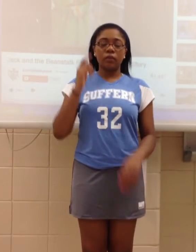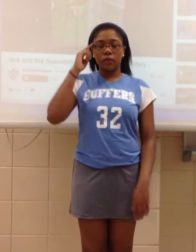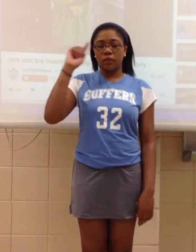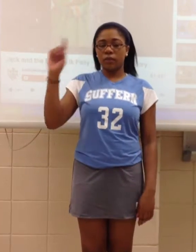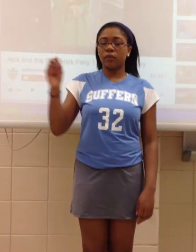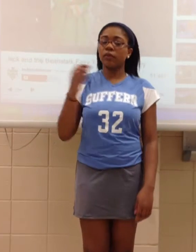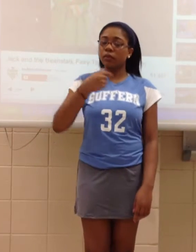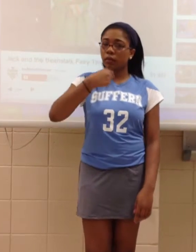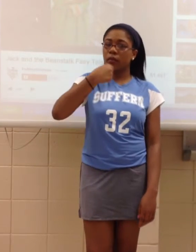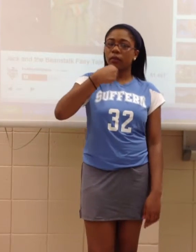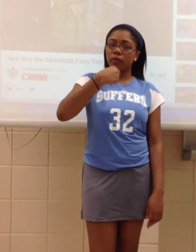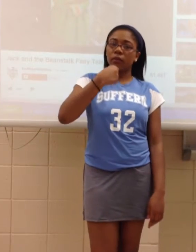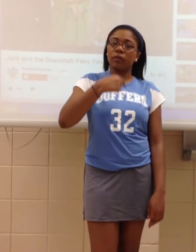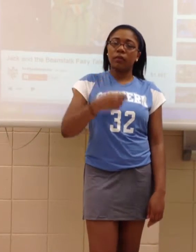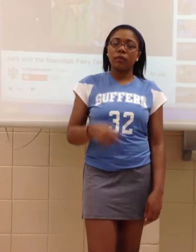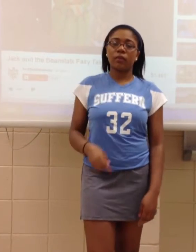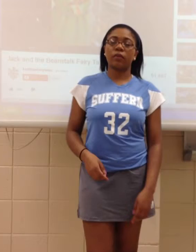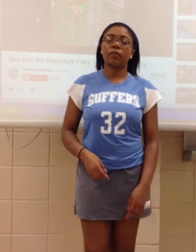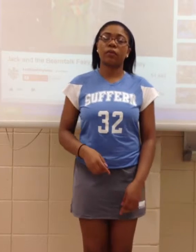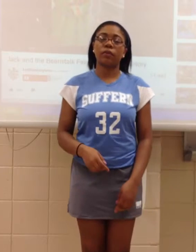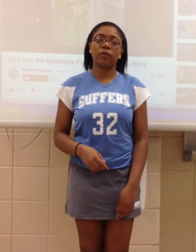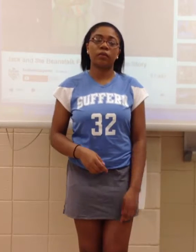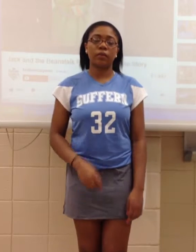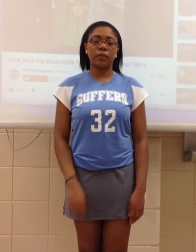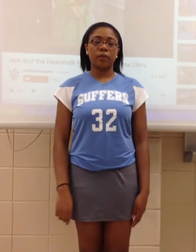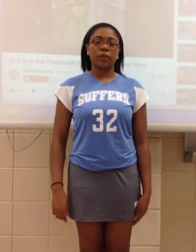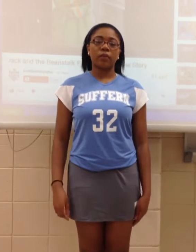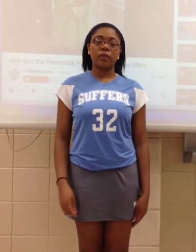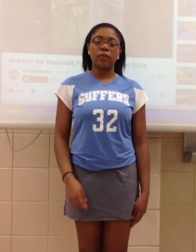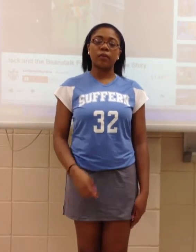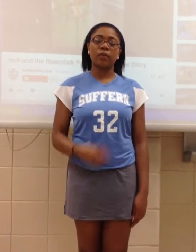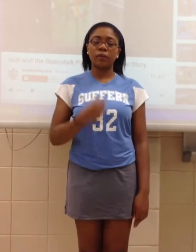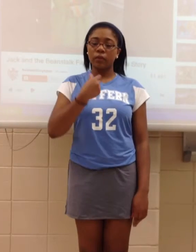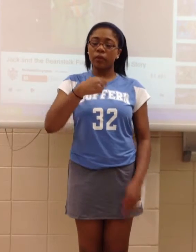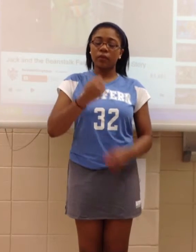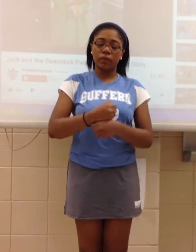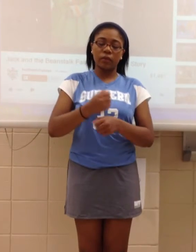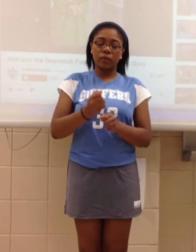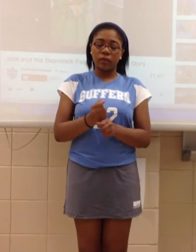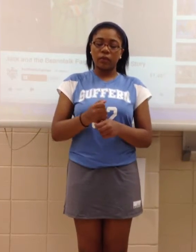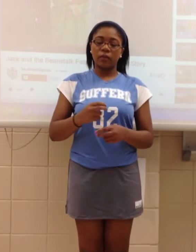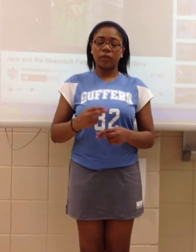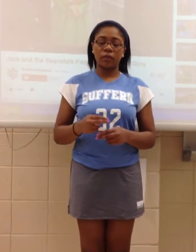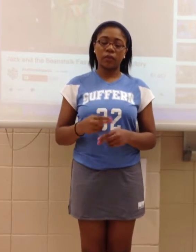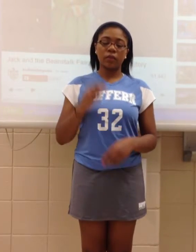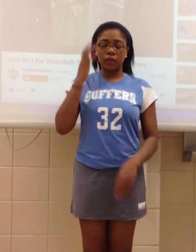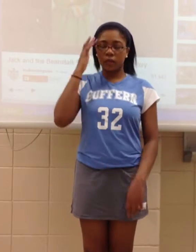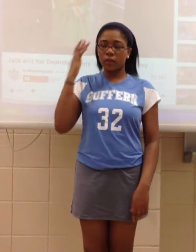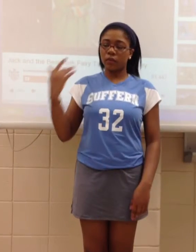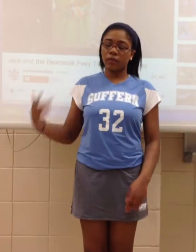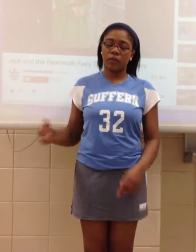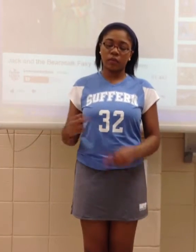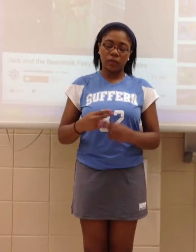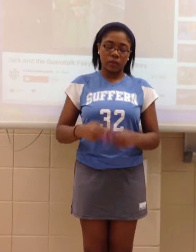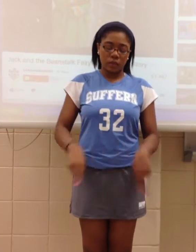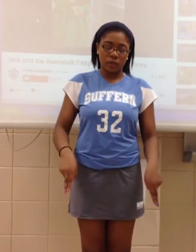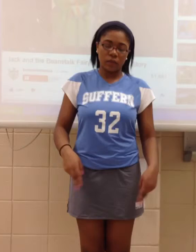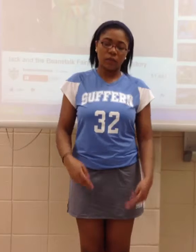hen. "Lay an egg," commanded the giant. The hen laid a perfect golden egg. Soon the giant